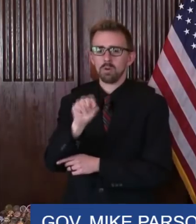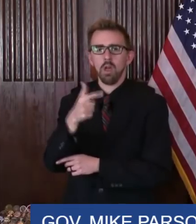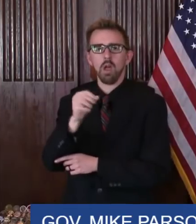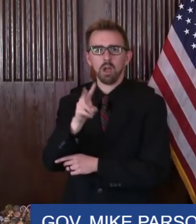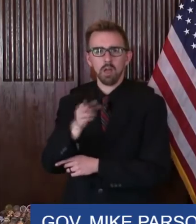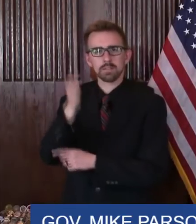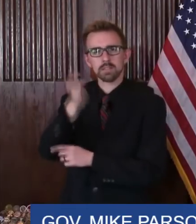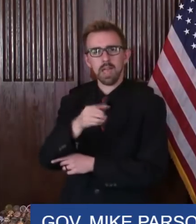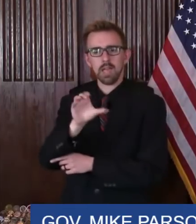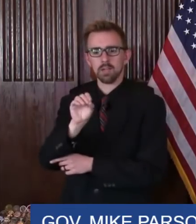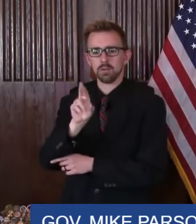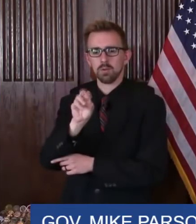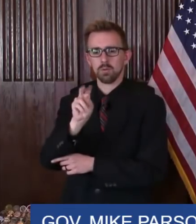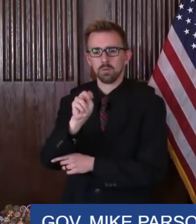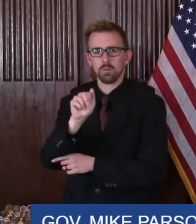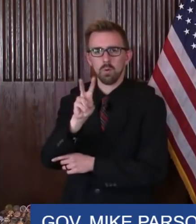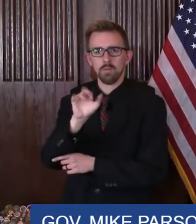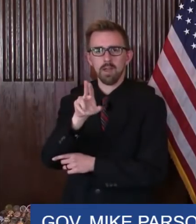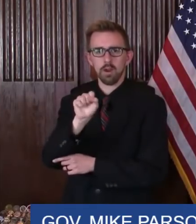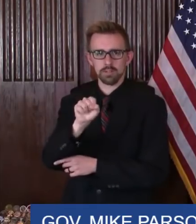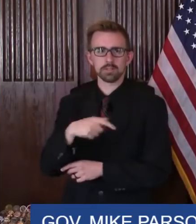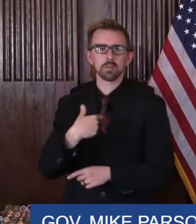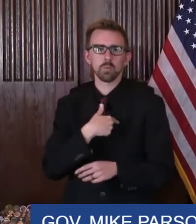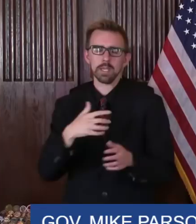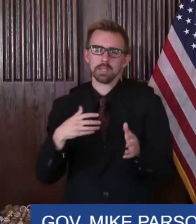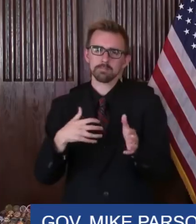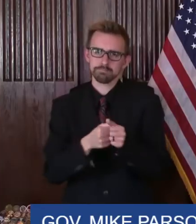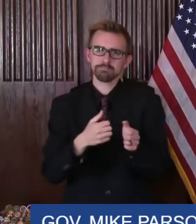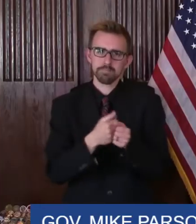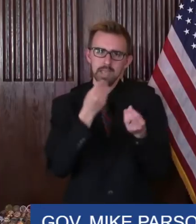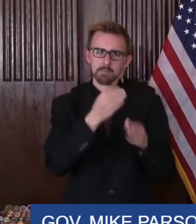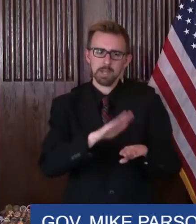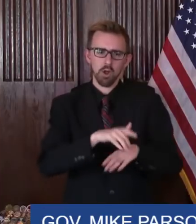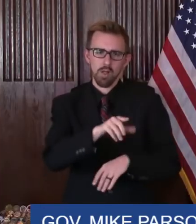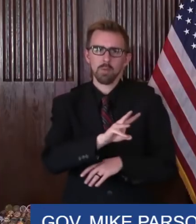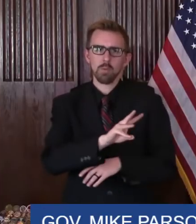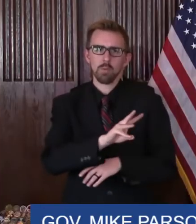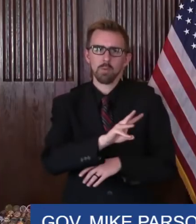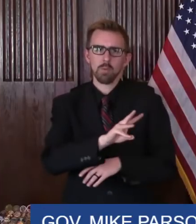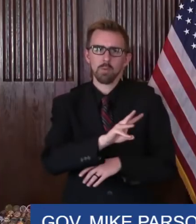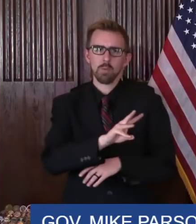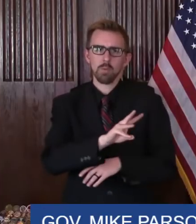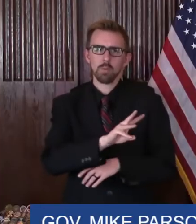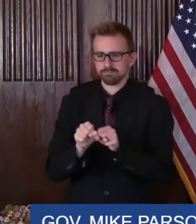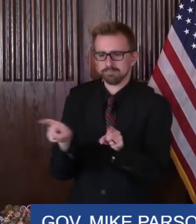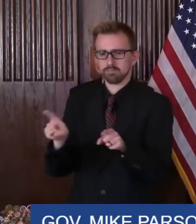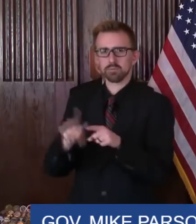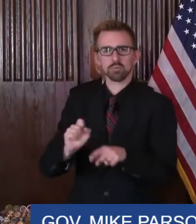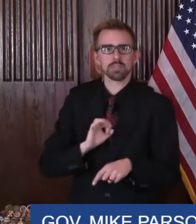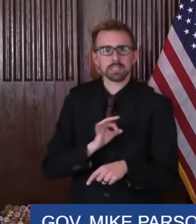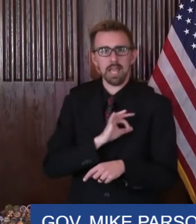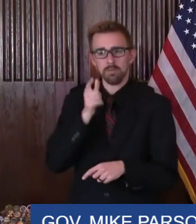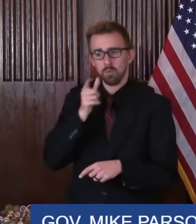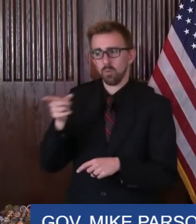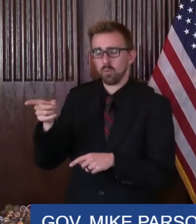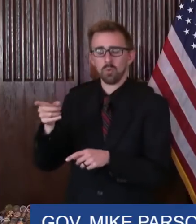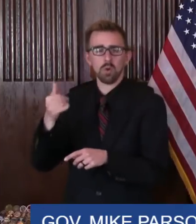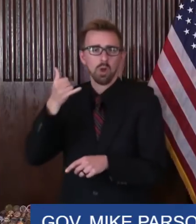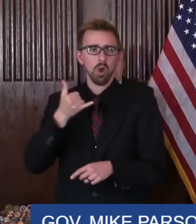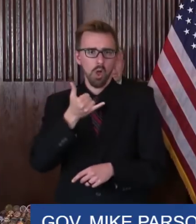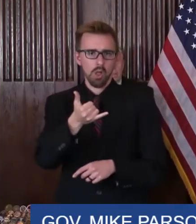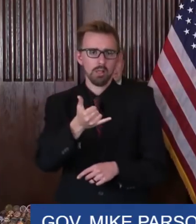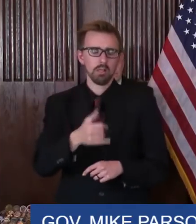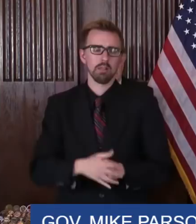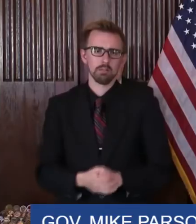labor.mo.gov/coronavirus. We update these FAQs on the website and send this updated information to our staff taking your incoming calls at the